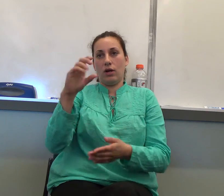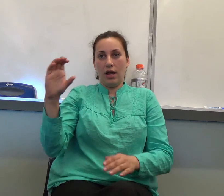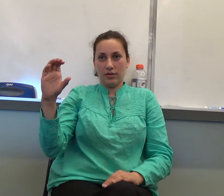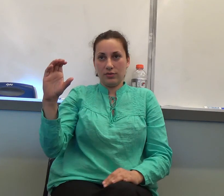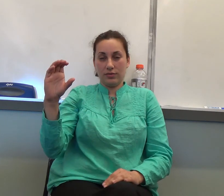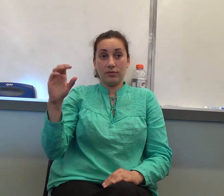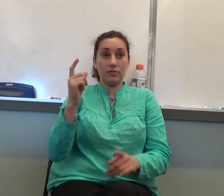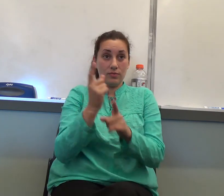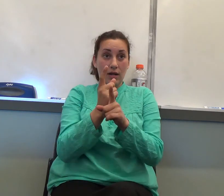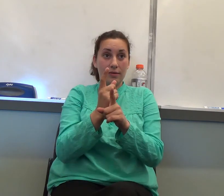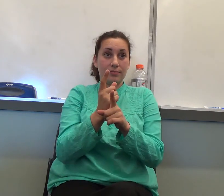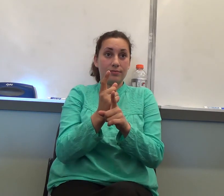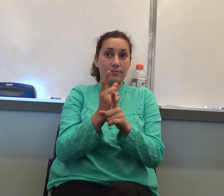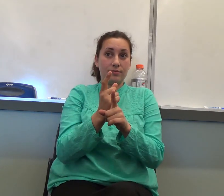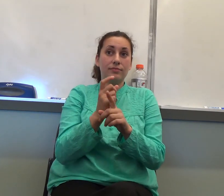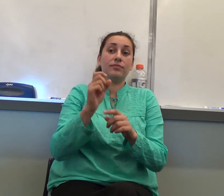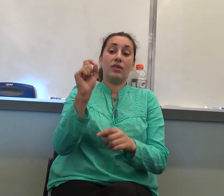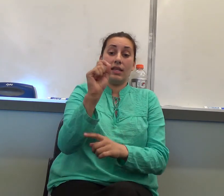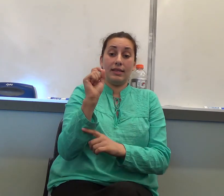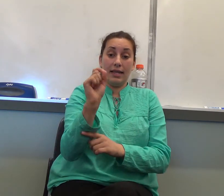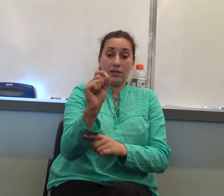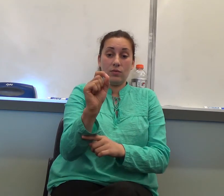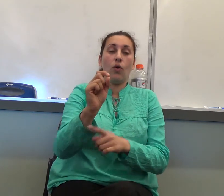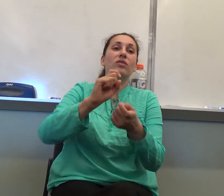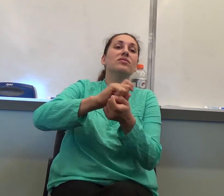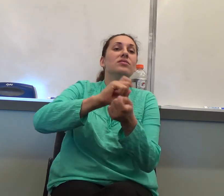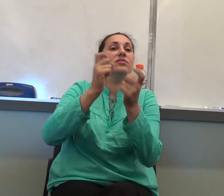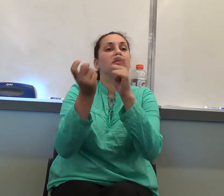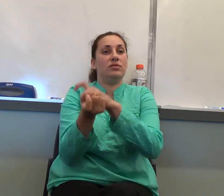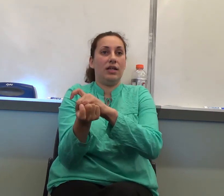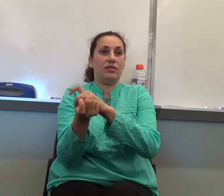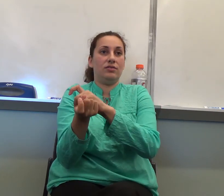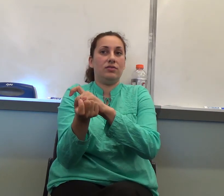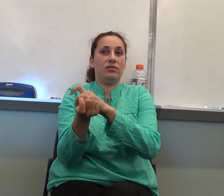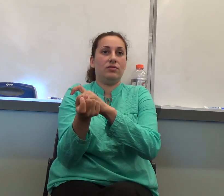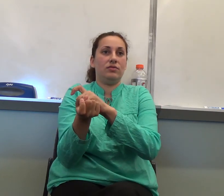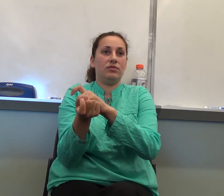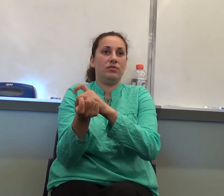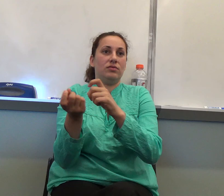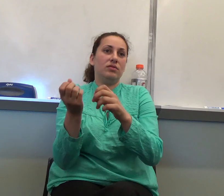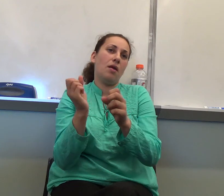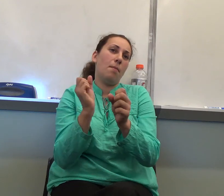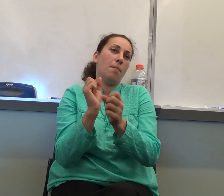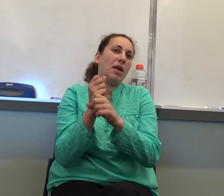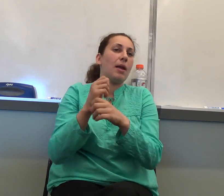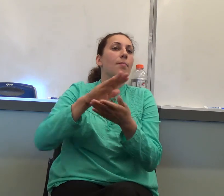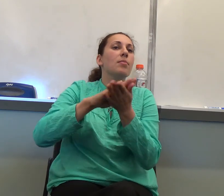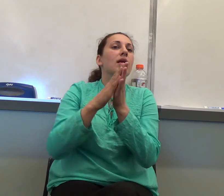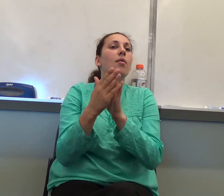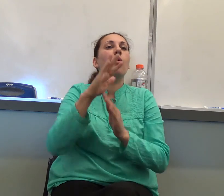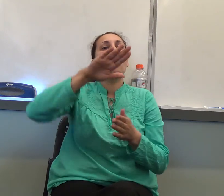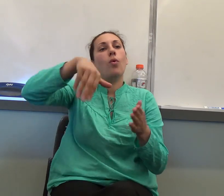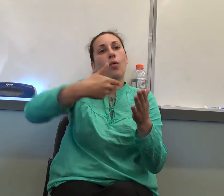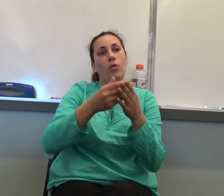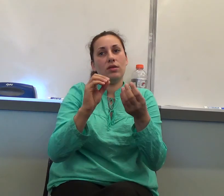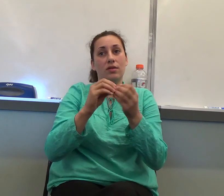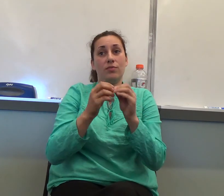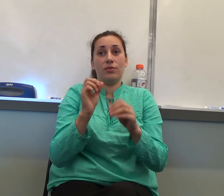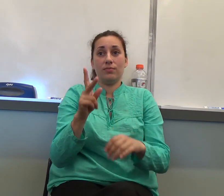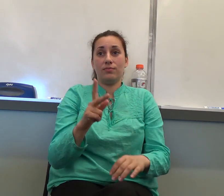Okay, so shift your decimal points to accommodate that whole number divisor, then bring it up into the quotient